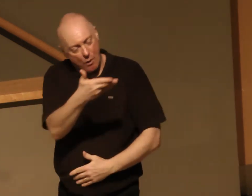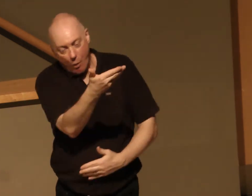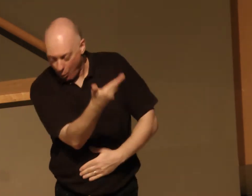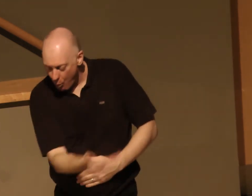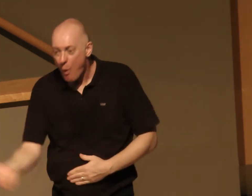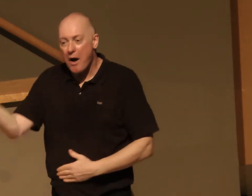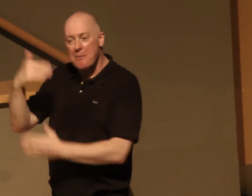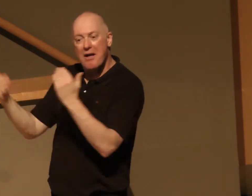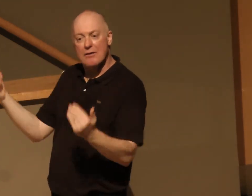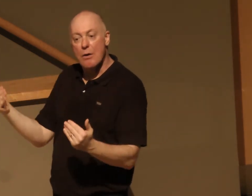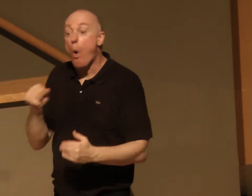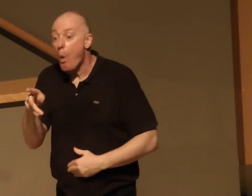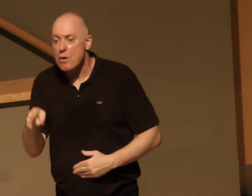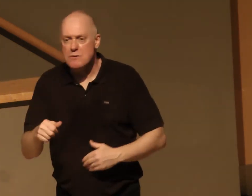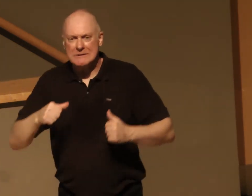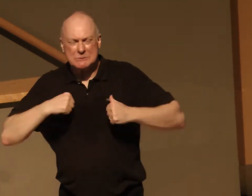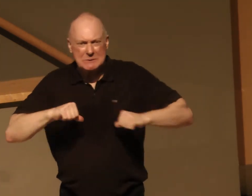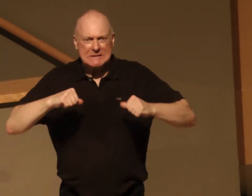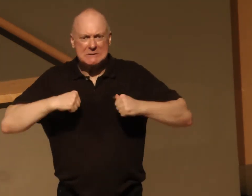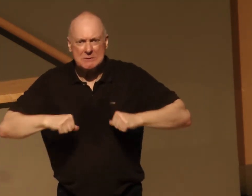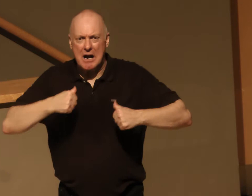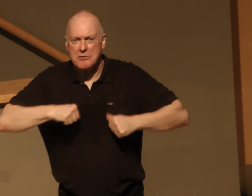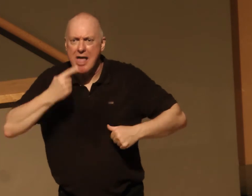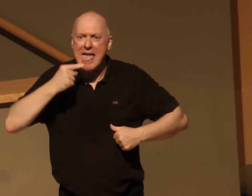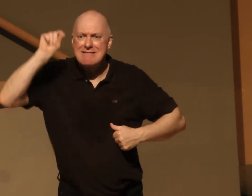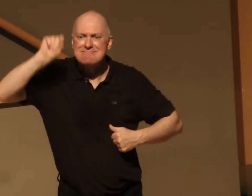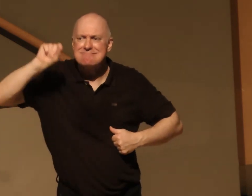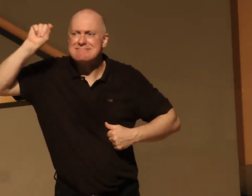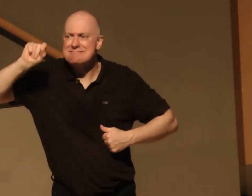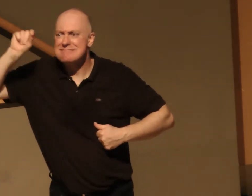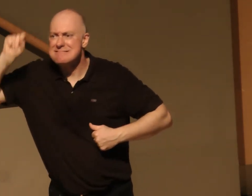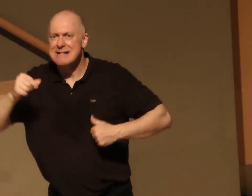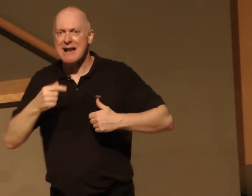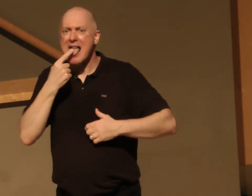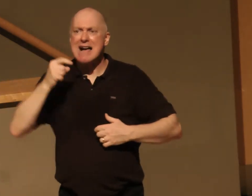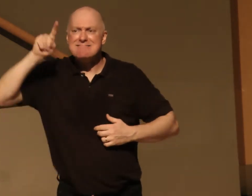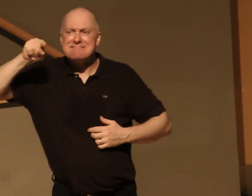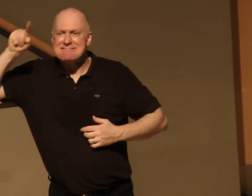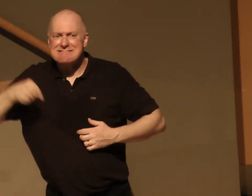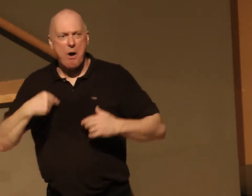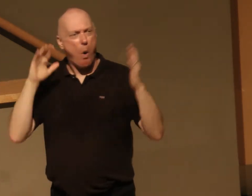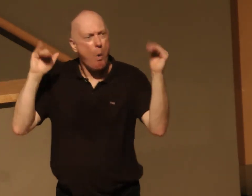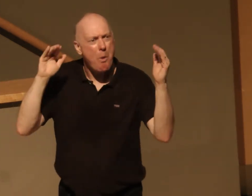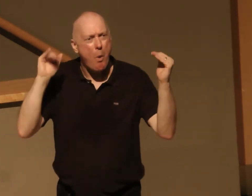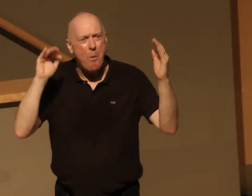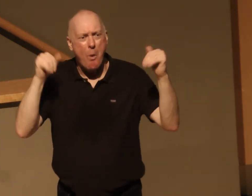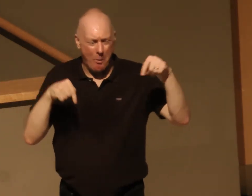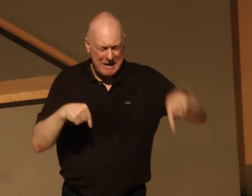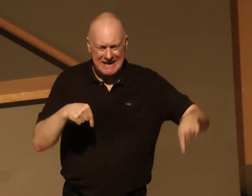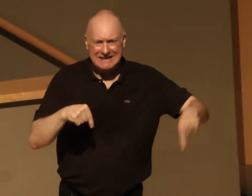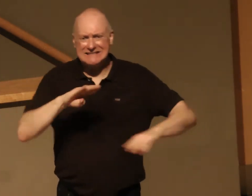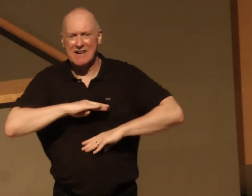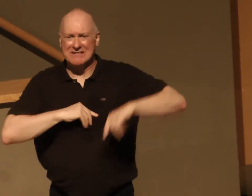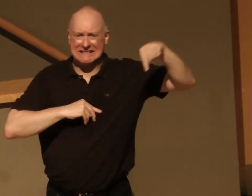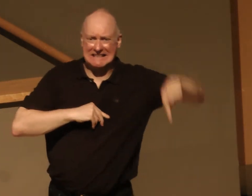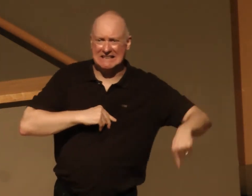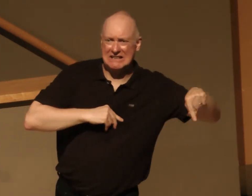walking around this life trying trying so much to achieve hope here and satisfaction here